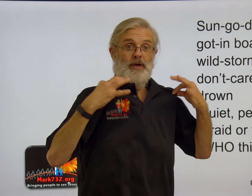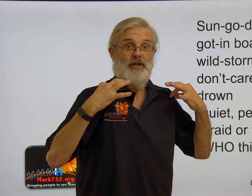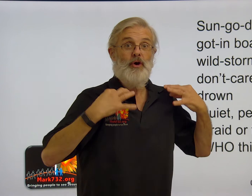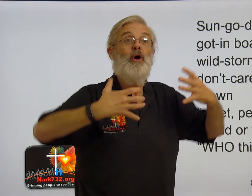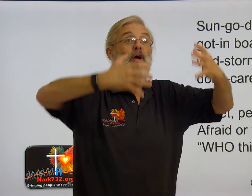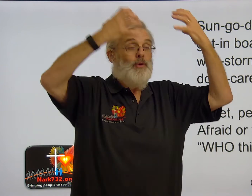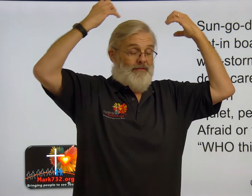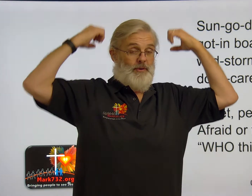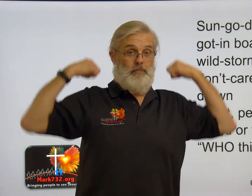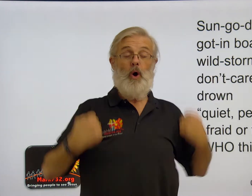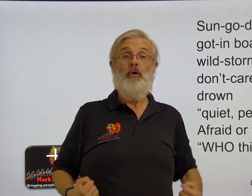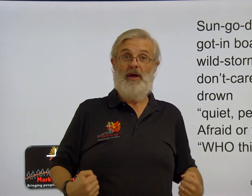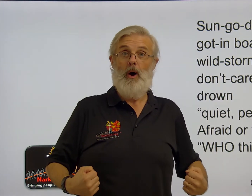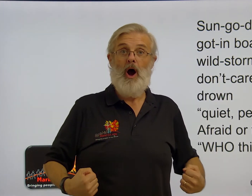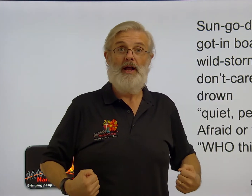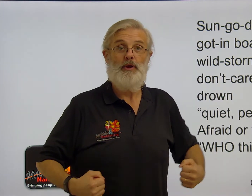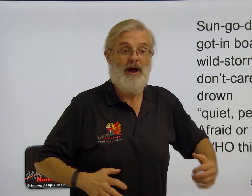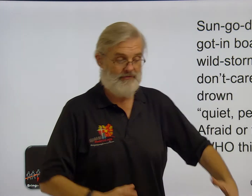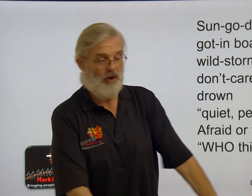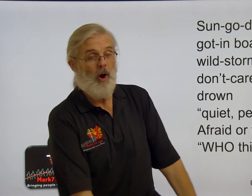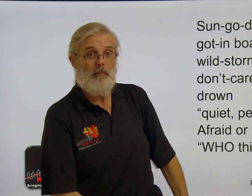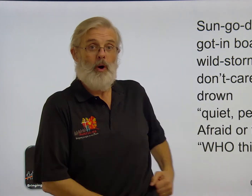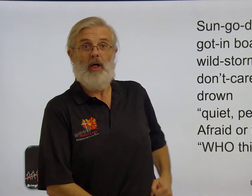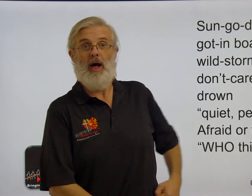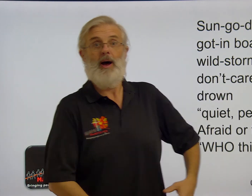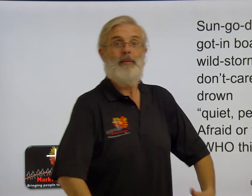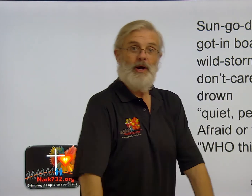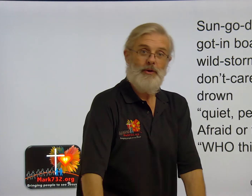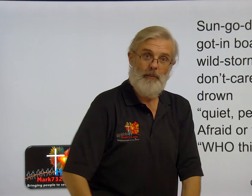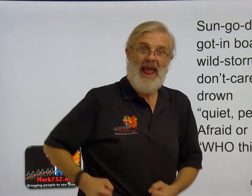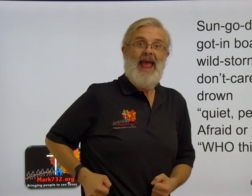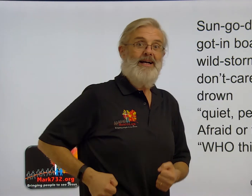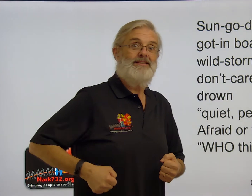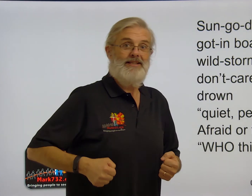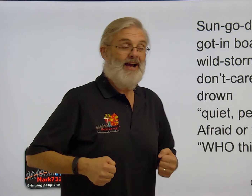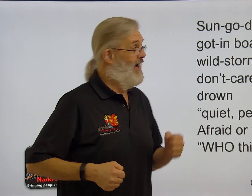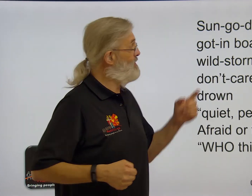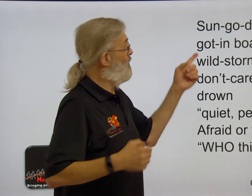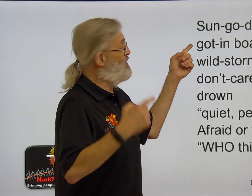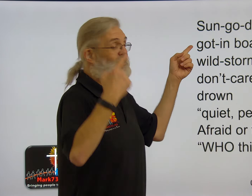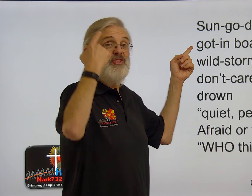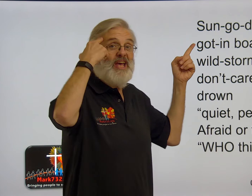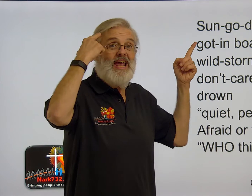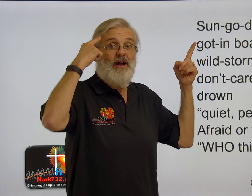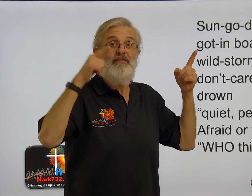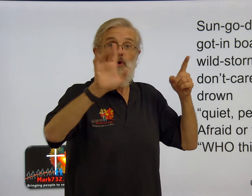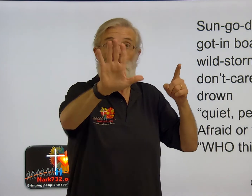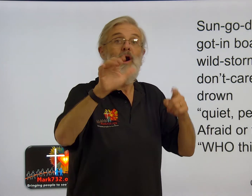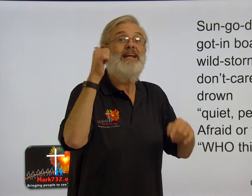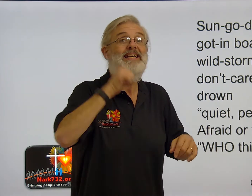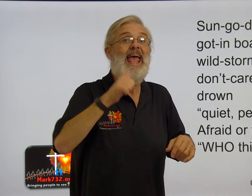do? You have to pull them on. You have to pull off your pants. And so just think of your